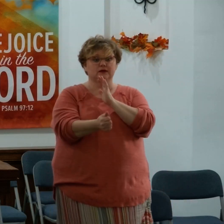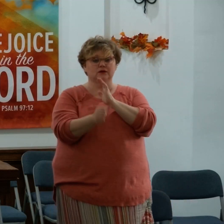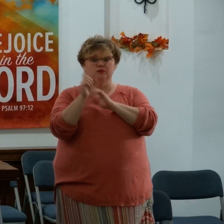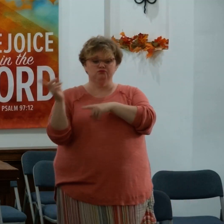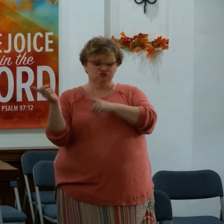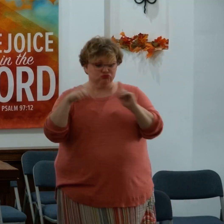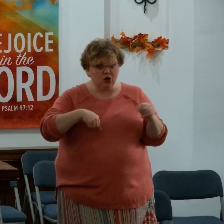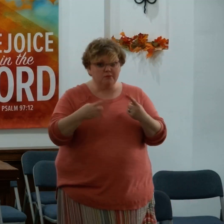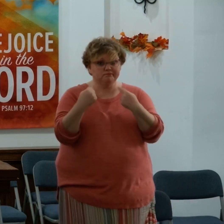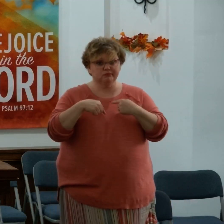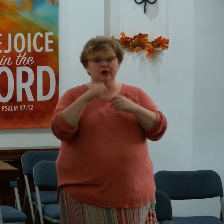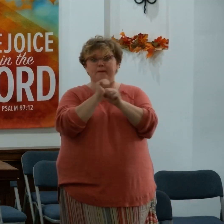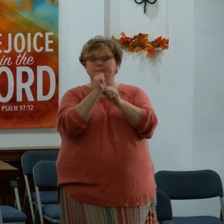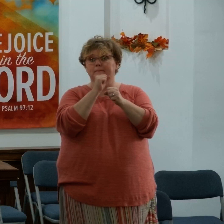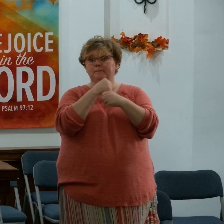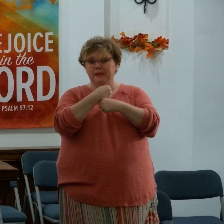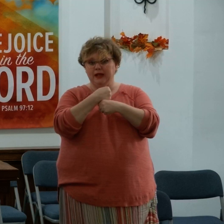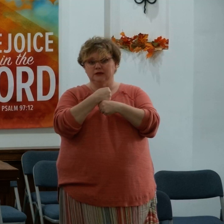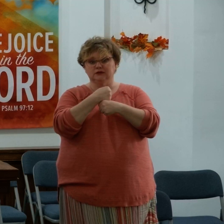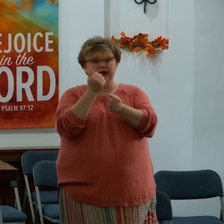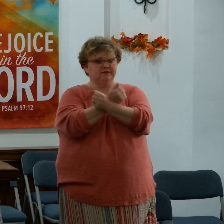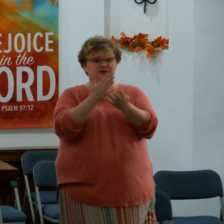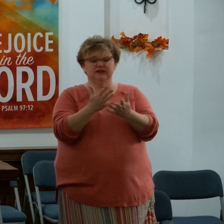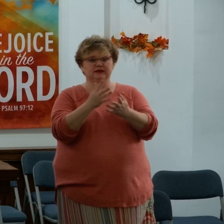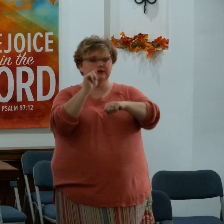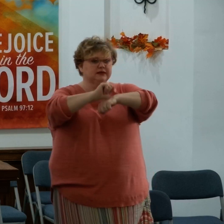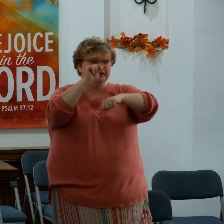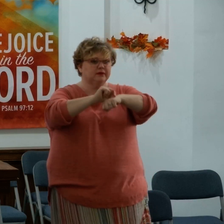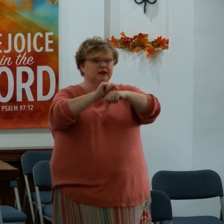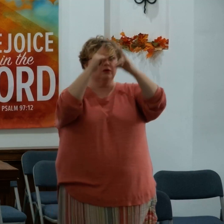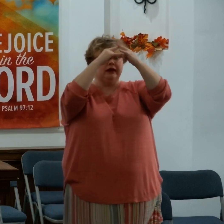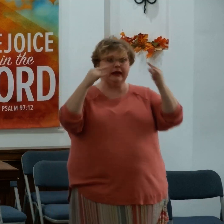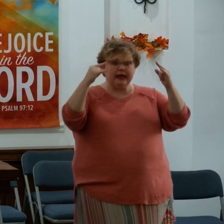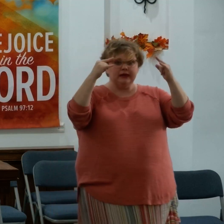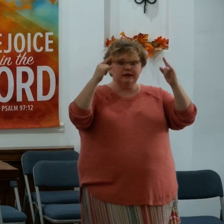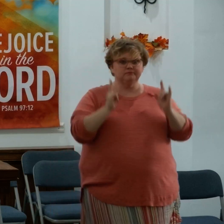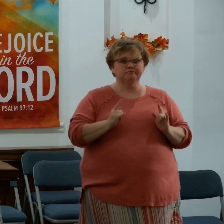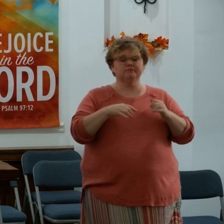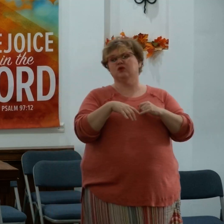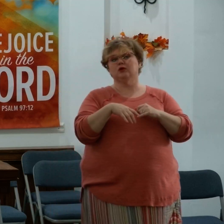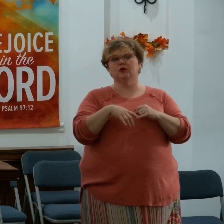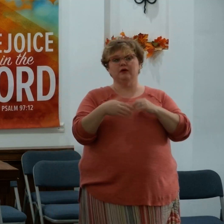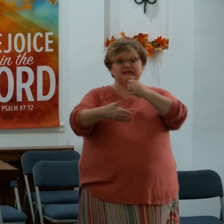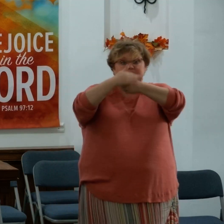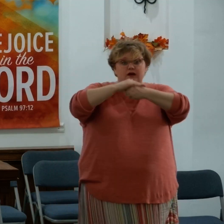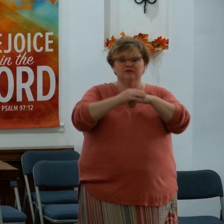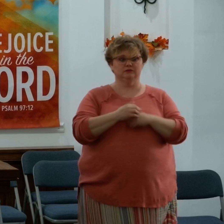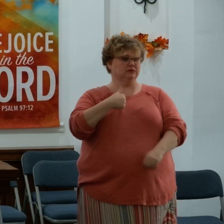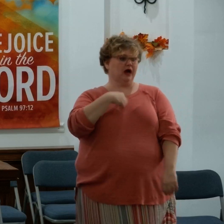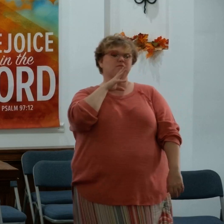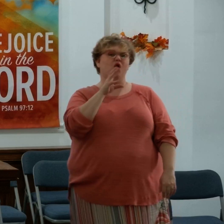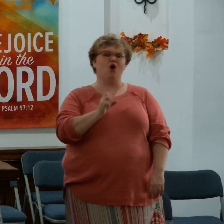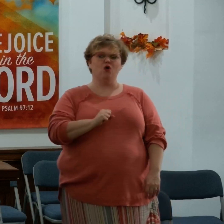has commanded. The tabernacle with its tent and its covering. And it goes on to describe all of that. I'm old.